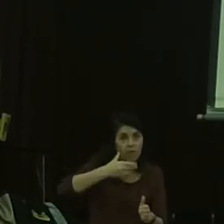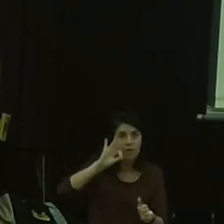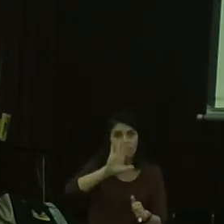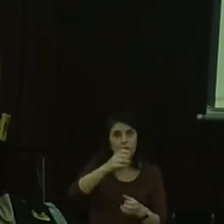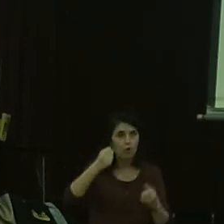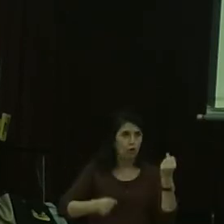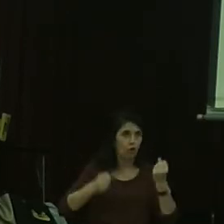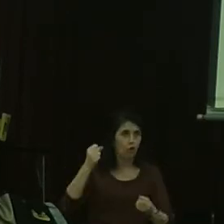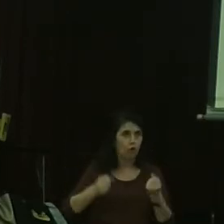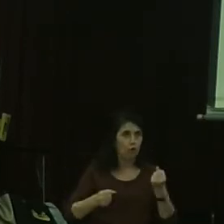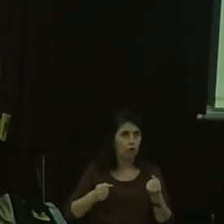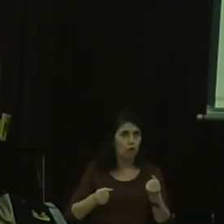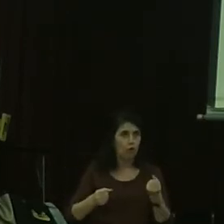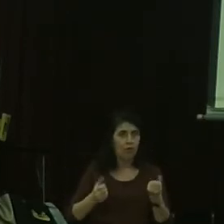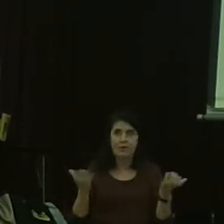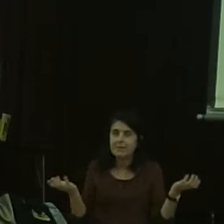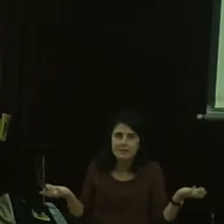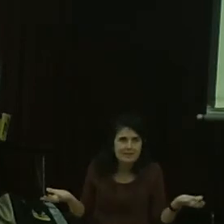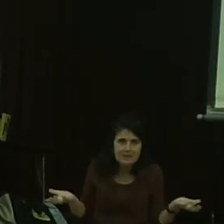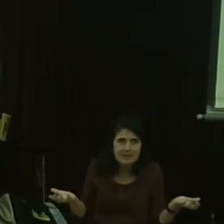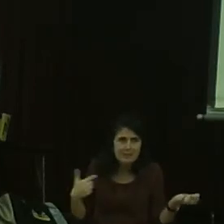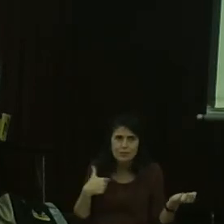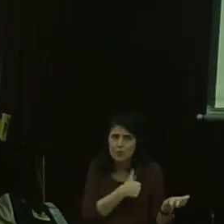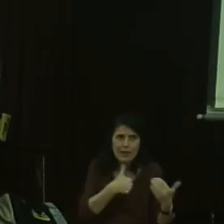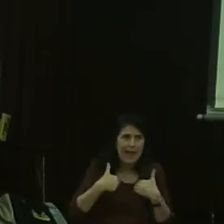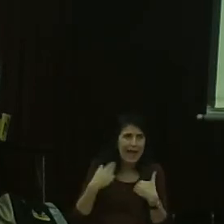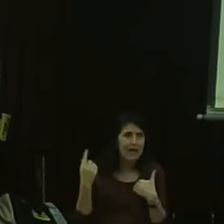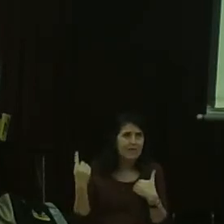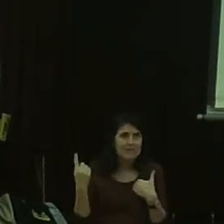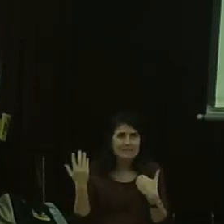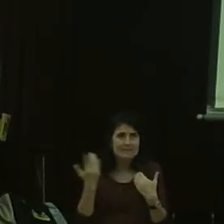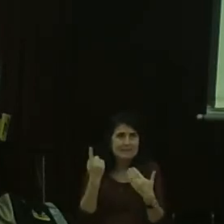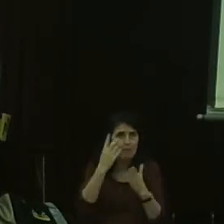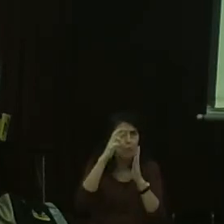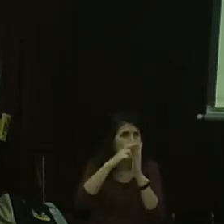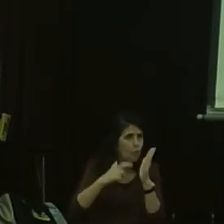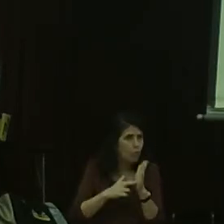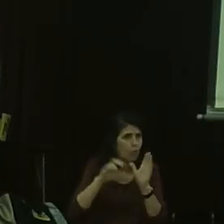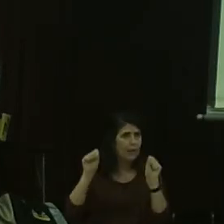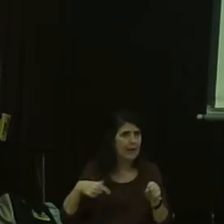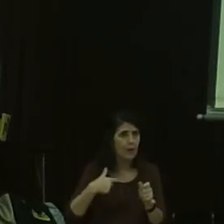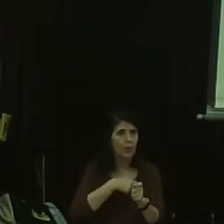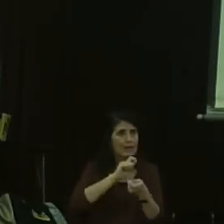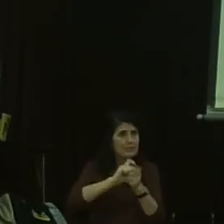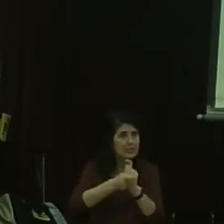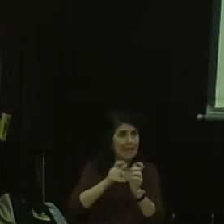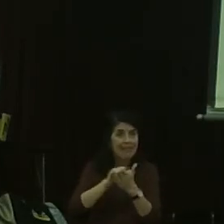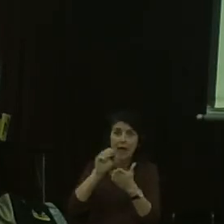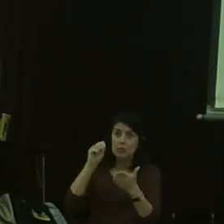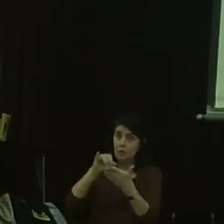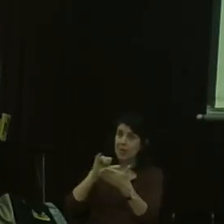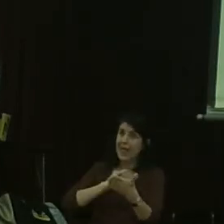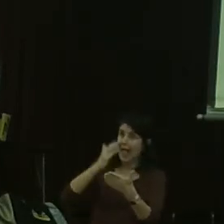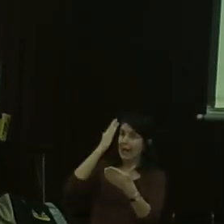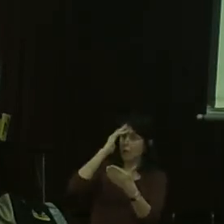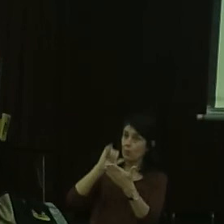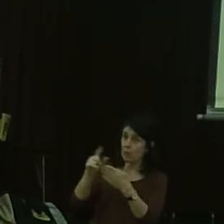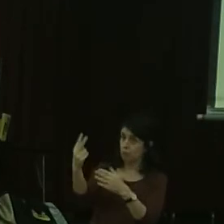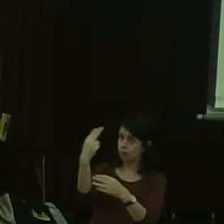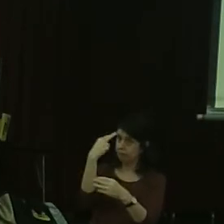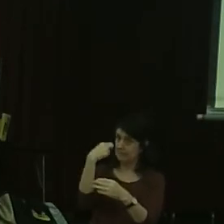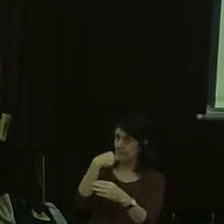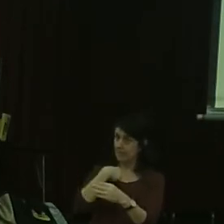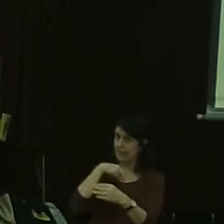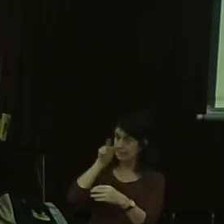their car. Is there something we can do so that I can be able to know that they see me